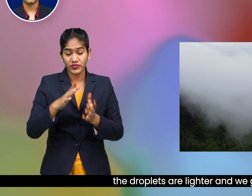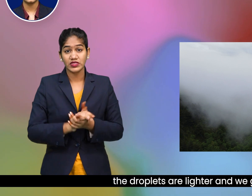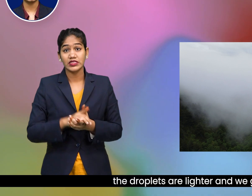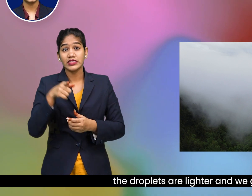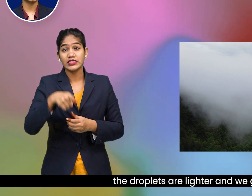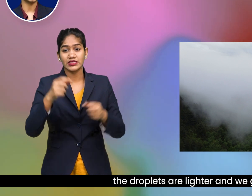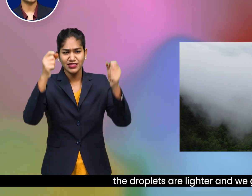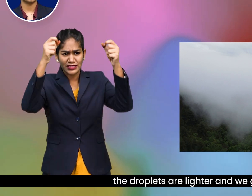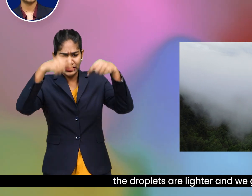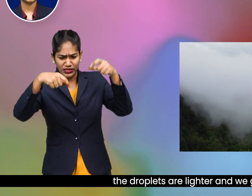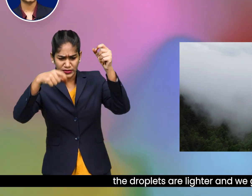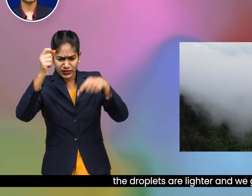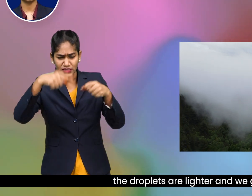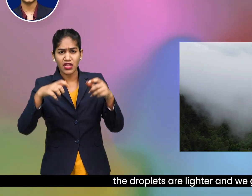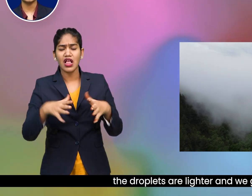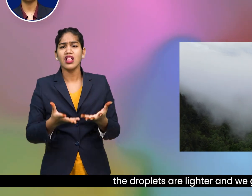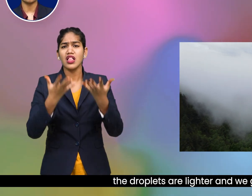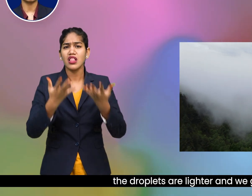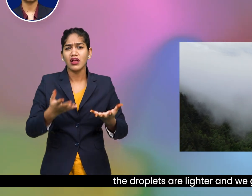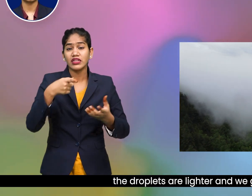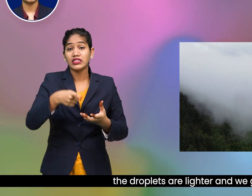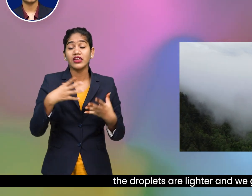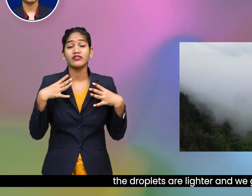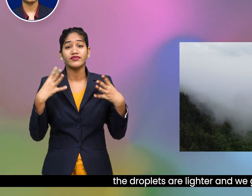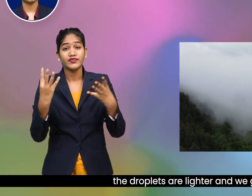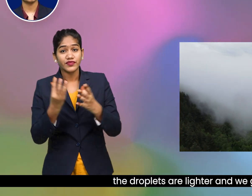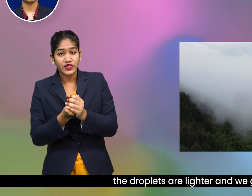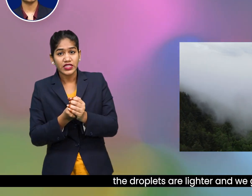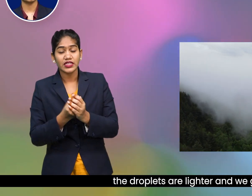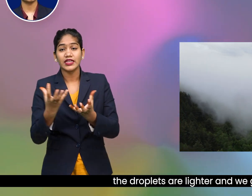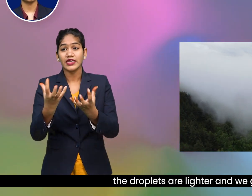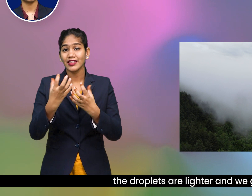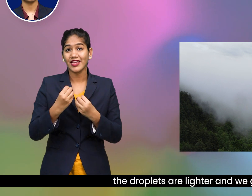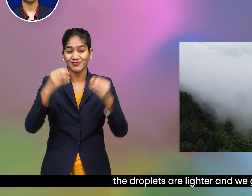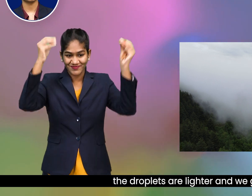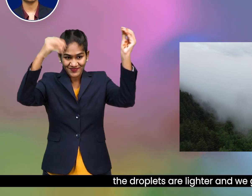are lighter and we get fog.